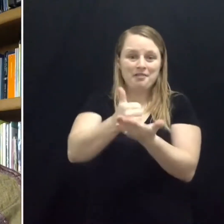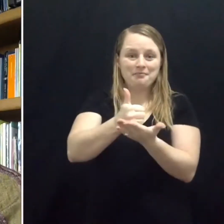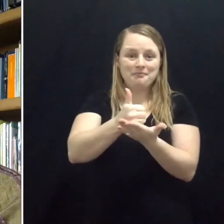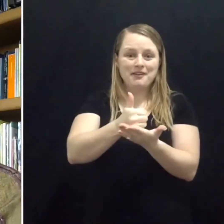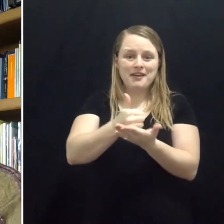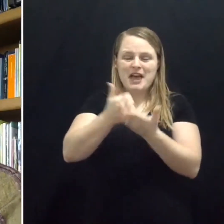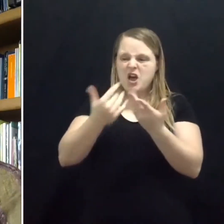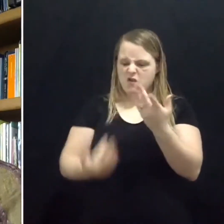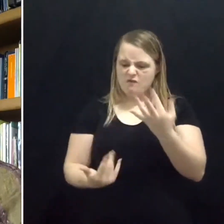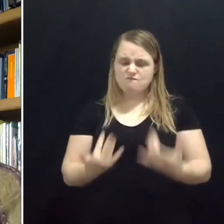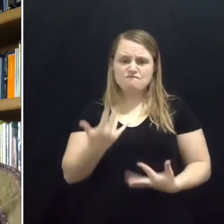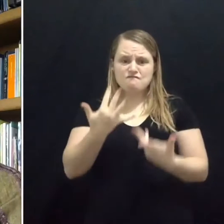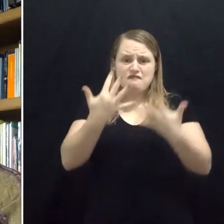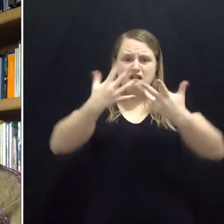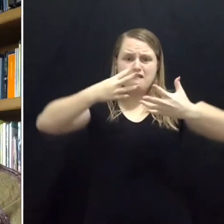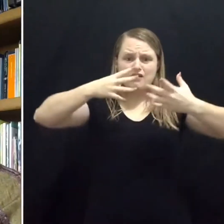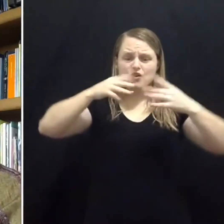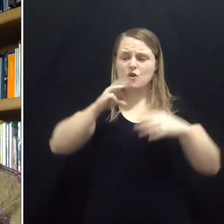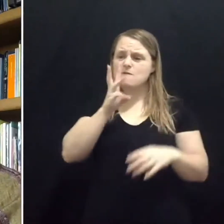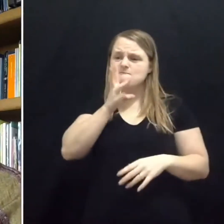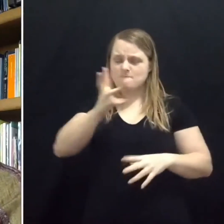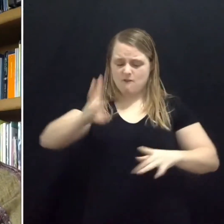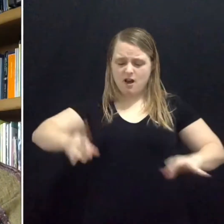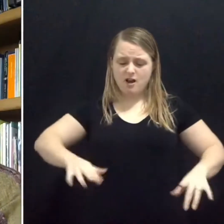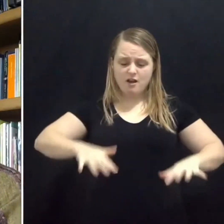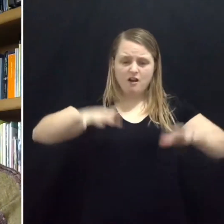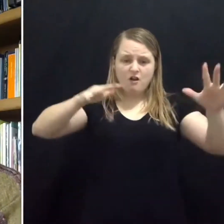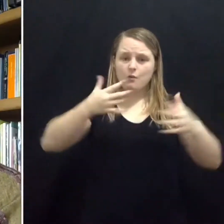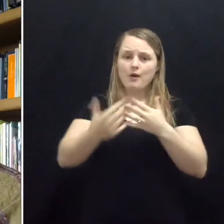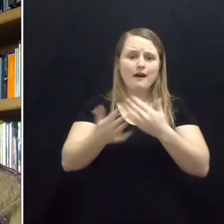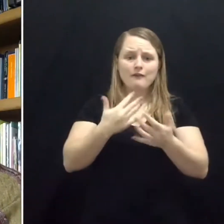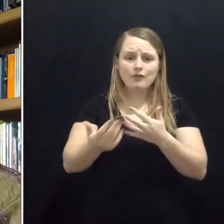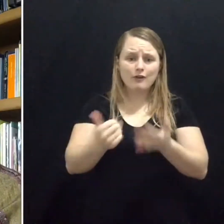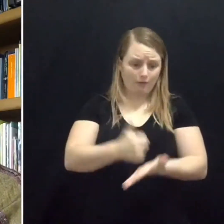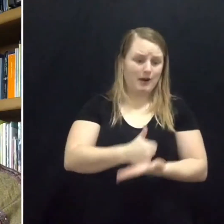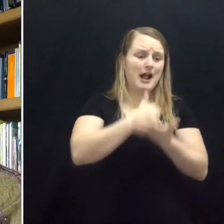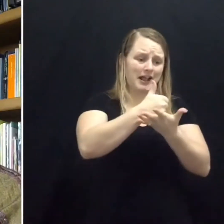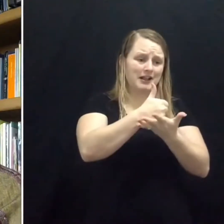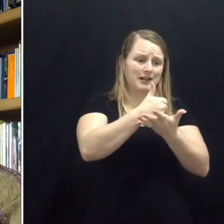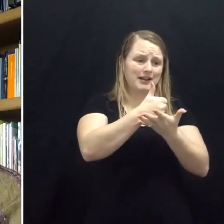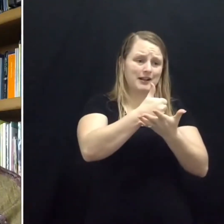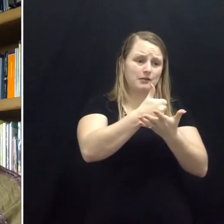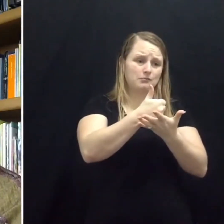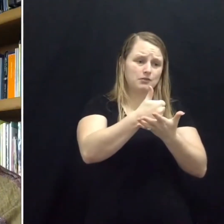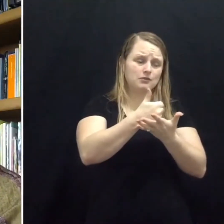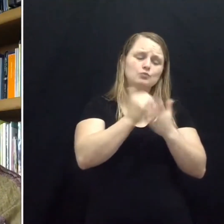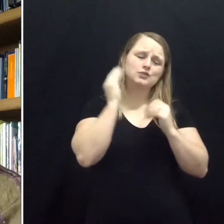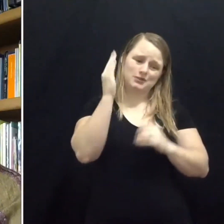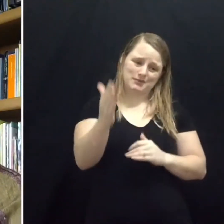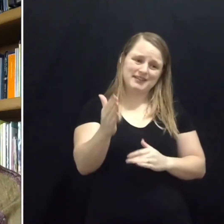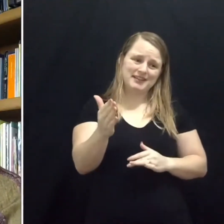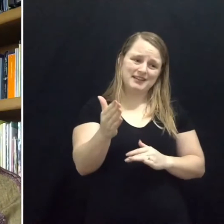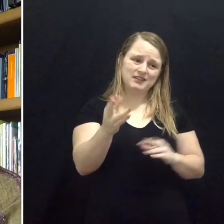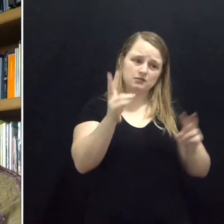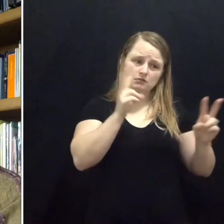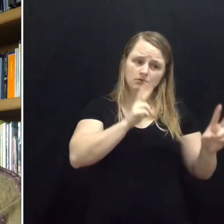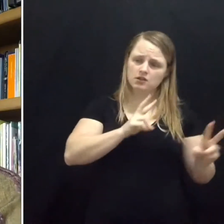or flood, snow or mud, when help is needed, we'll pull you through it.